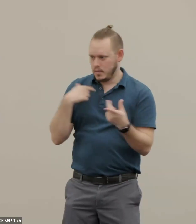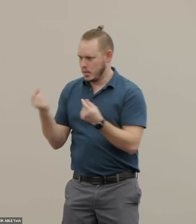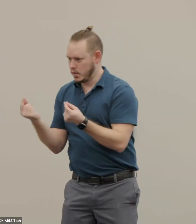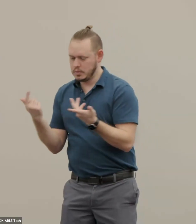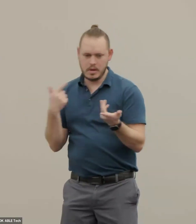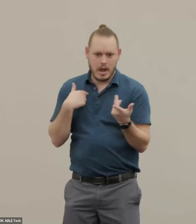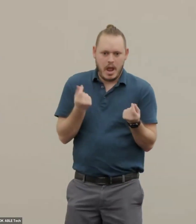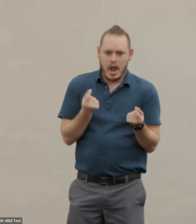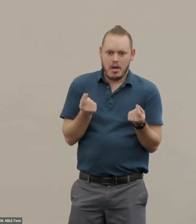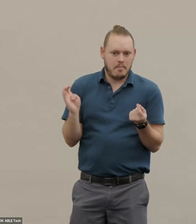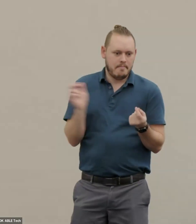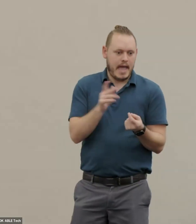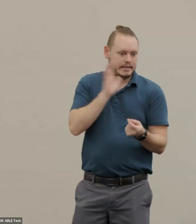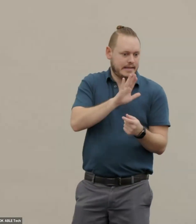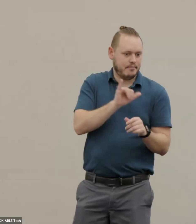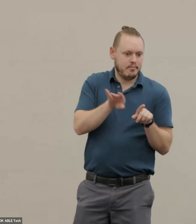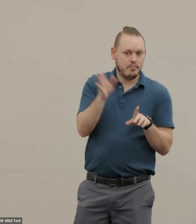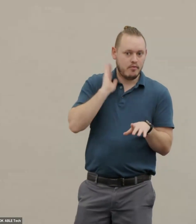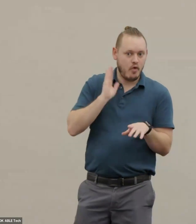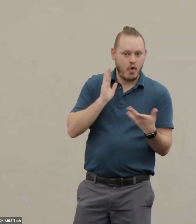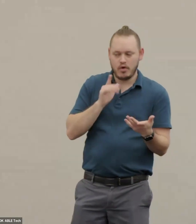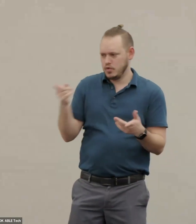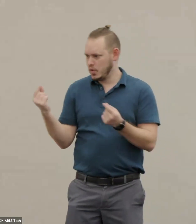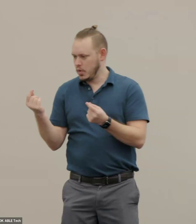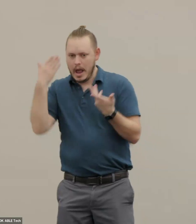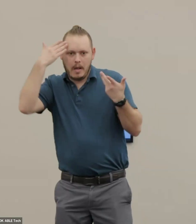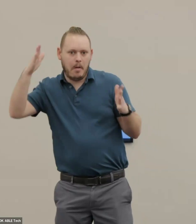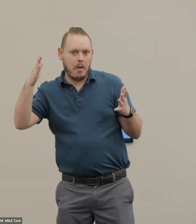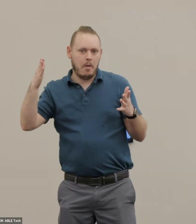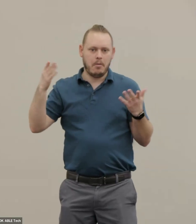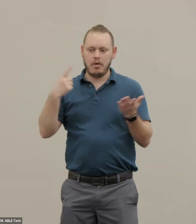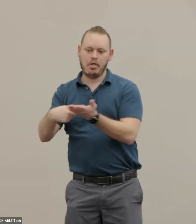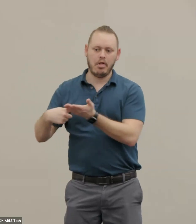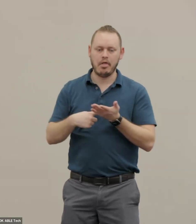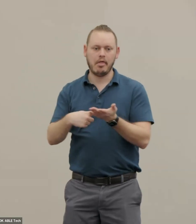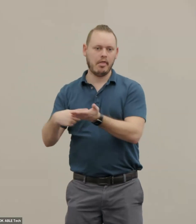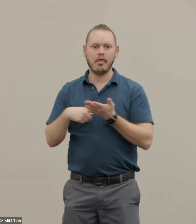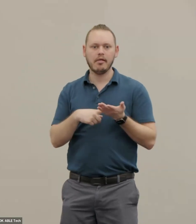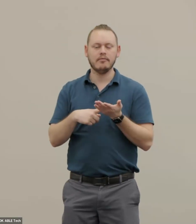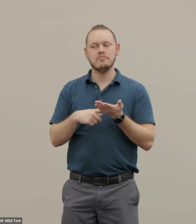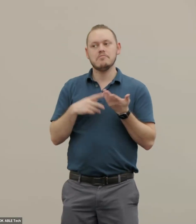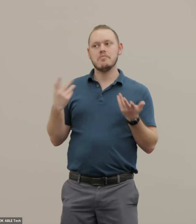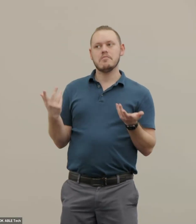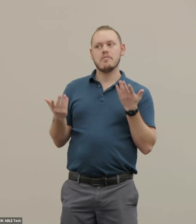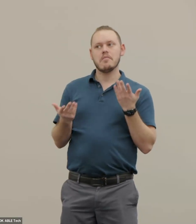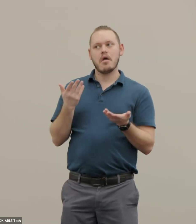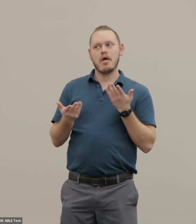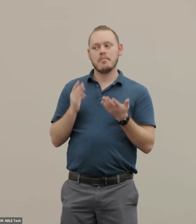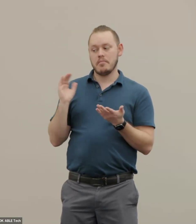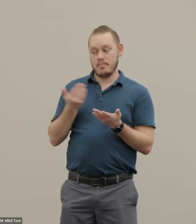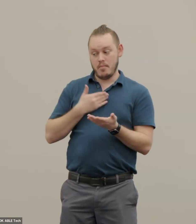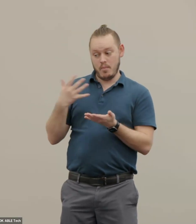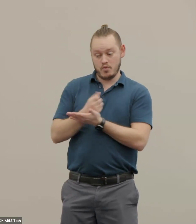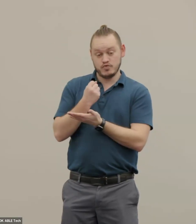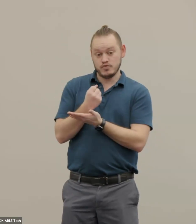like, well, I'm just going to go back to doing what I was doing. I said, what are you going to do? He's like, I don't know. And I was like, maybe this is our